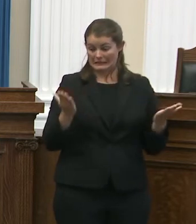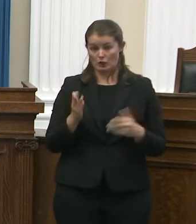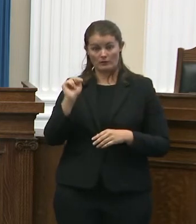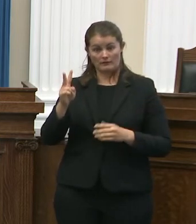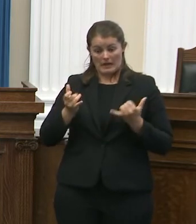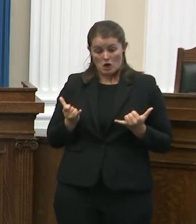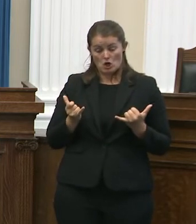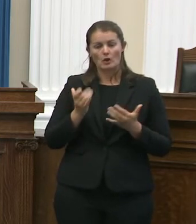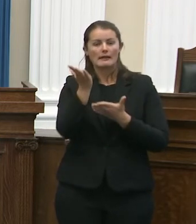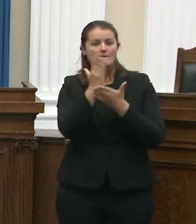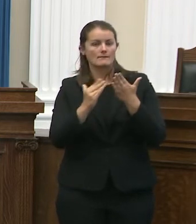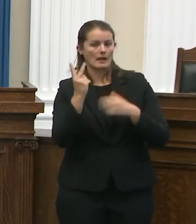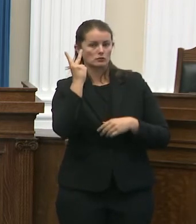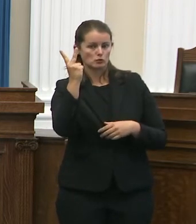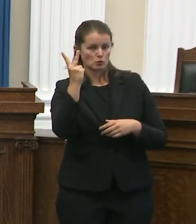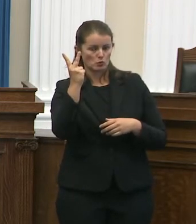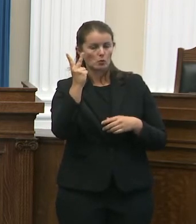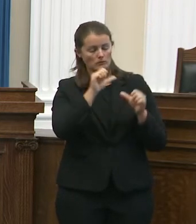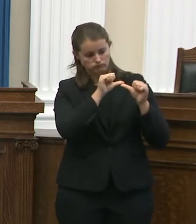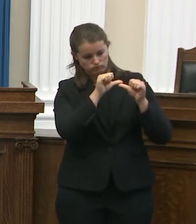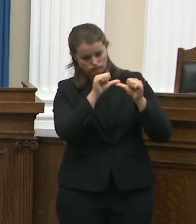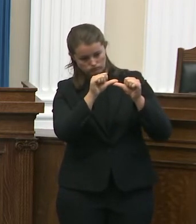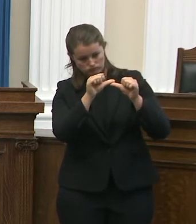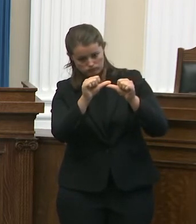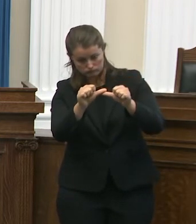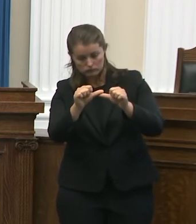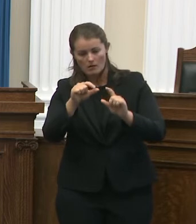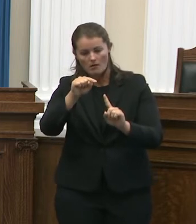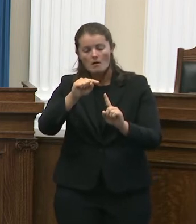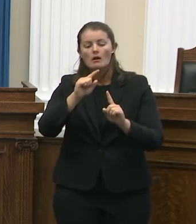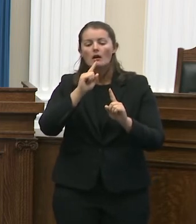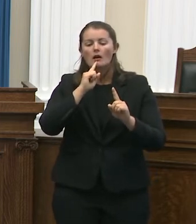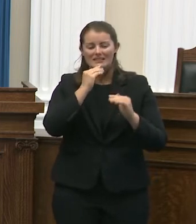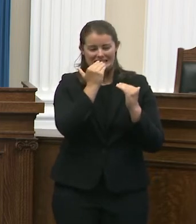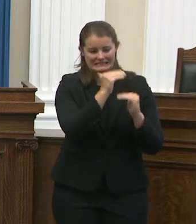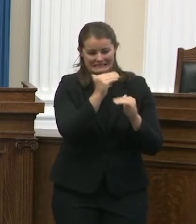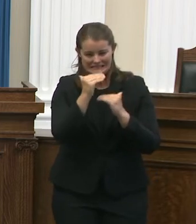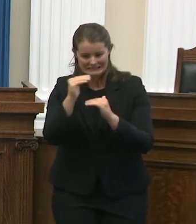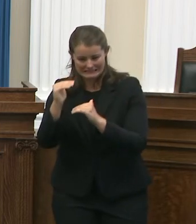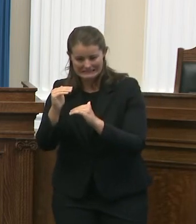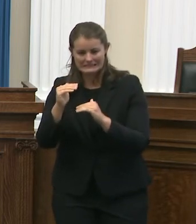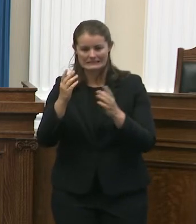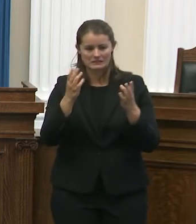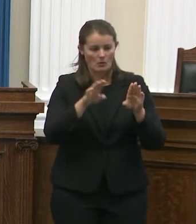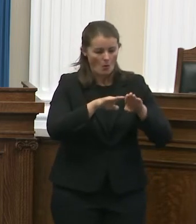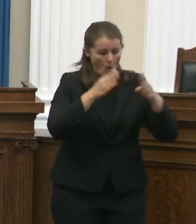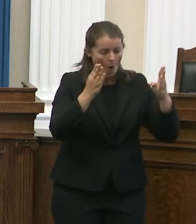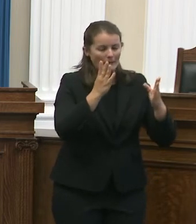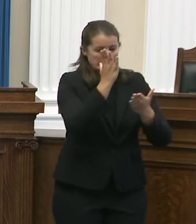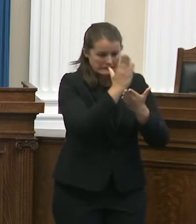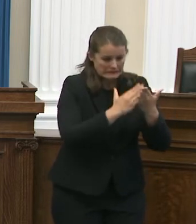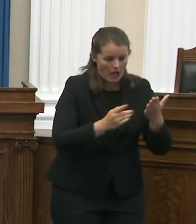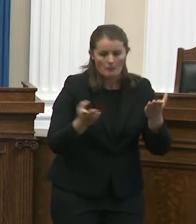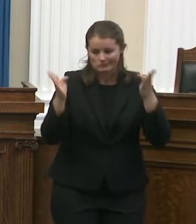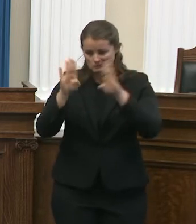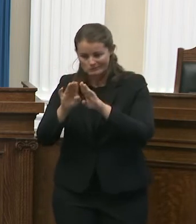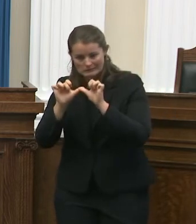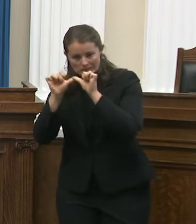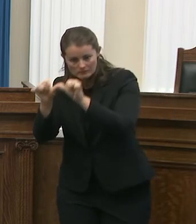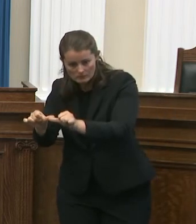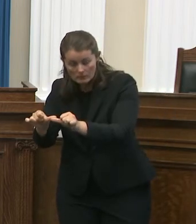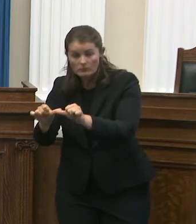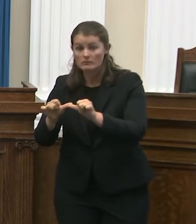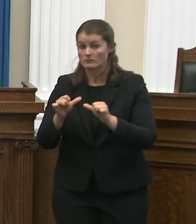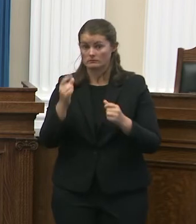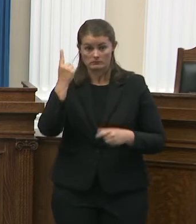roadmap to recovery plan, allowing our medical, public health, and emergency response professionals to evaluate and